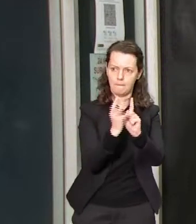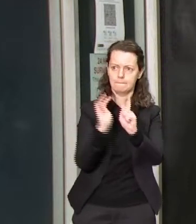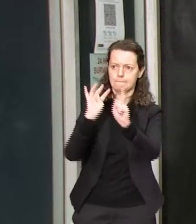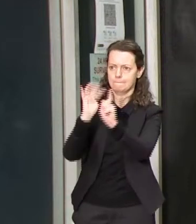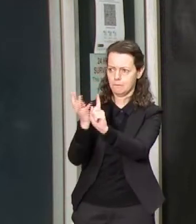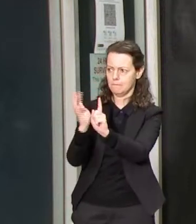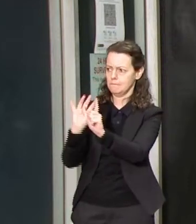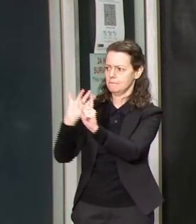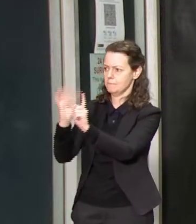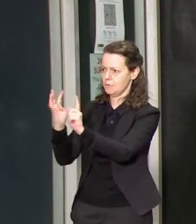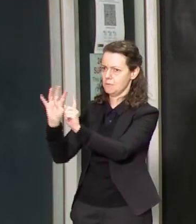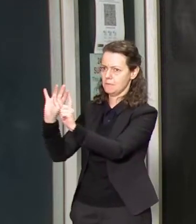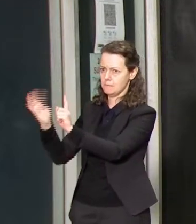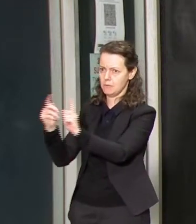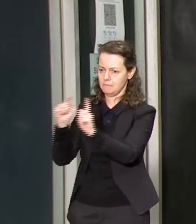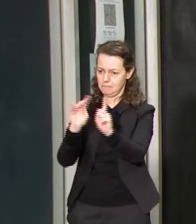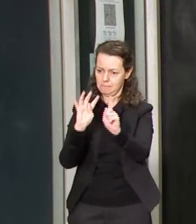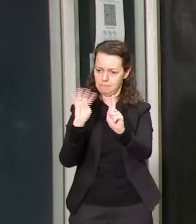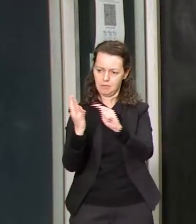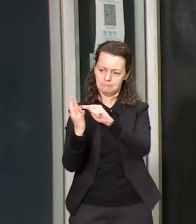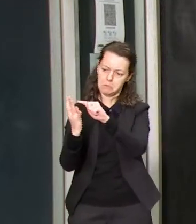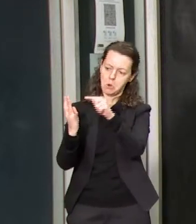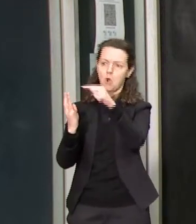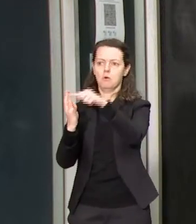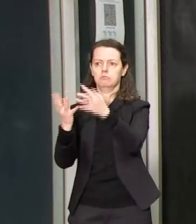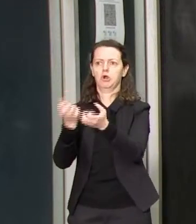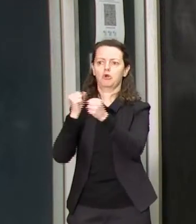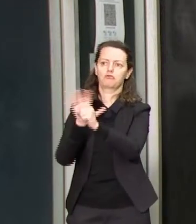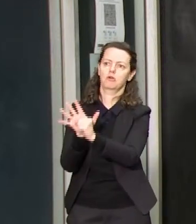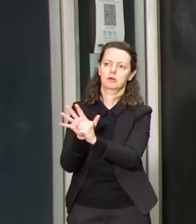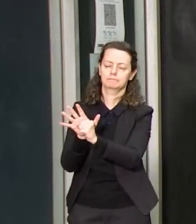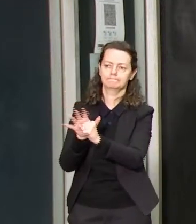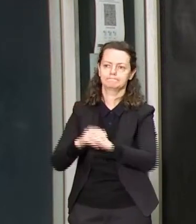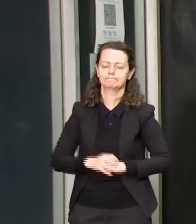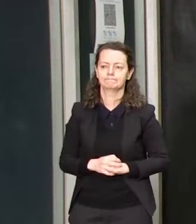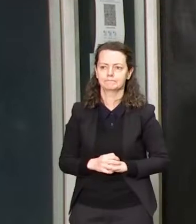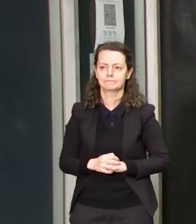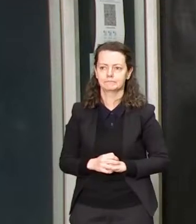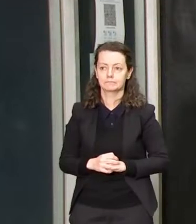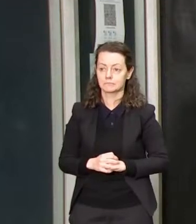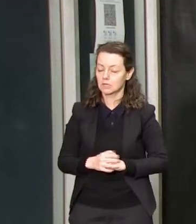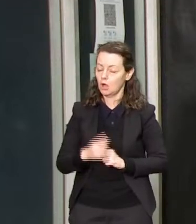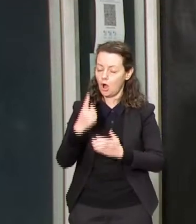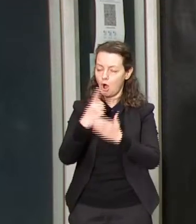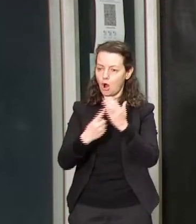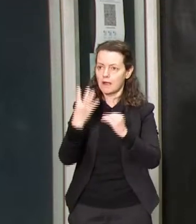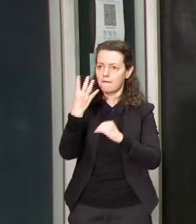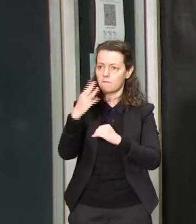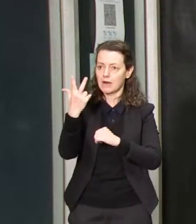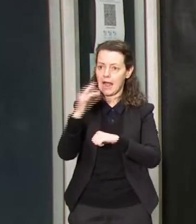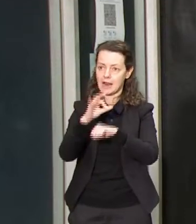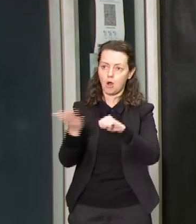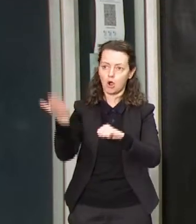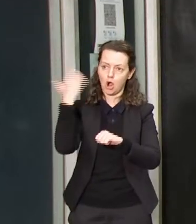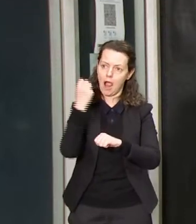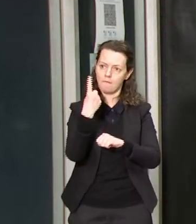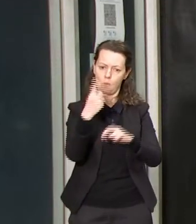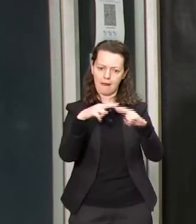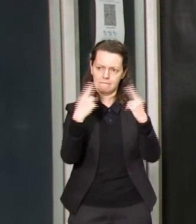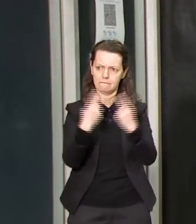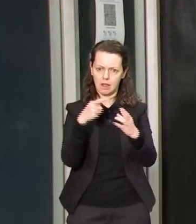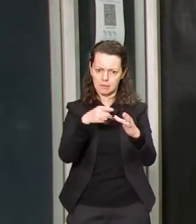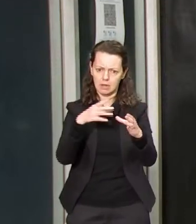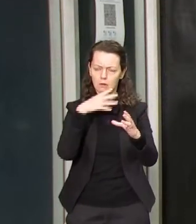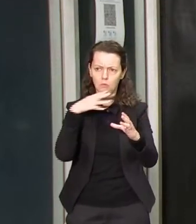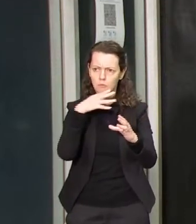But it's only been 48 hours since we've had cases of uncertain acquisition. So the family that have travelled